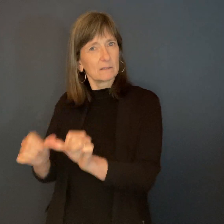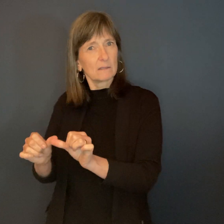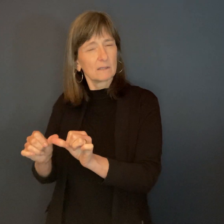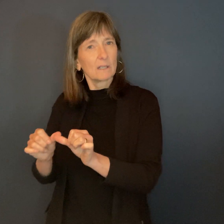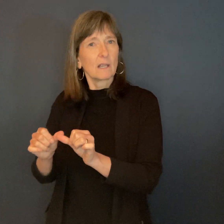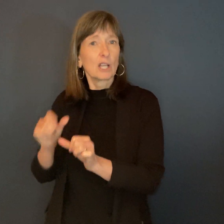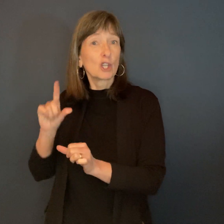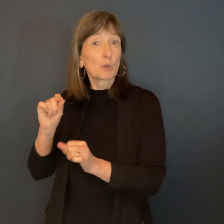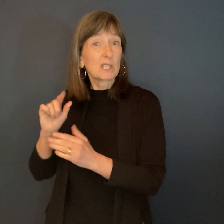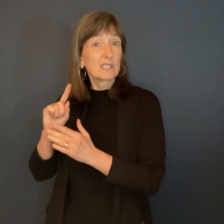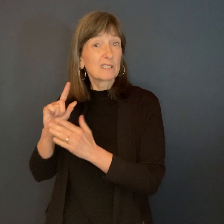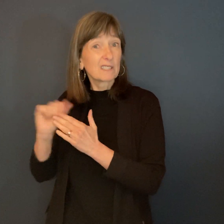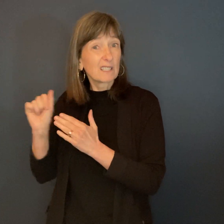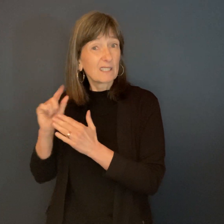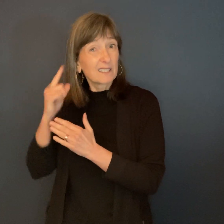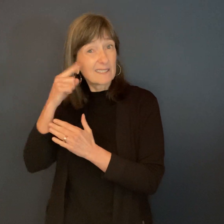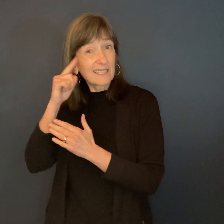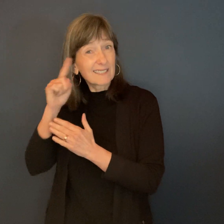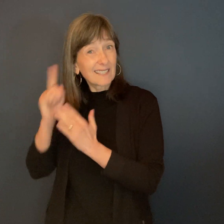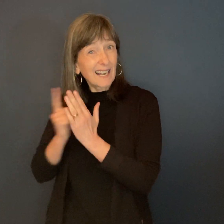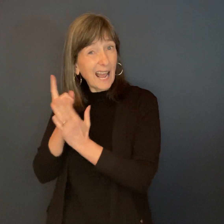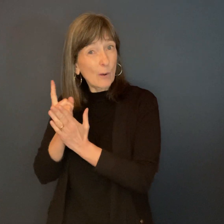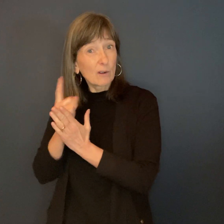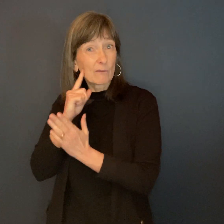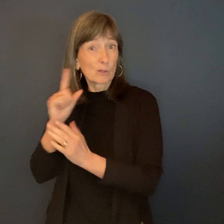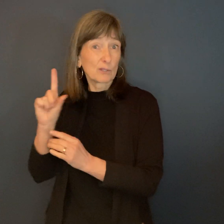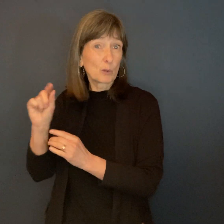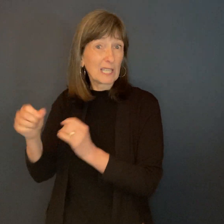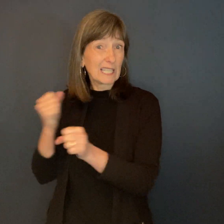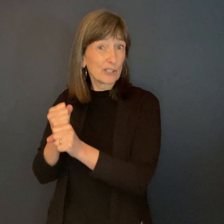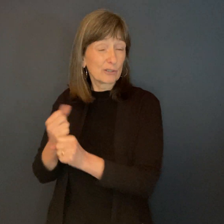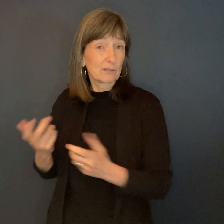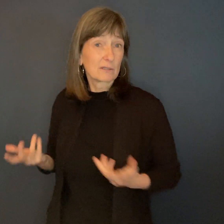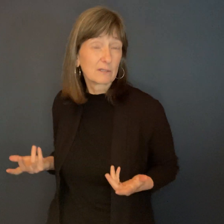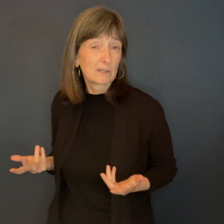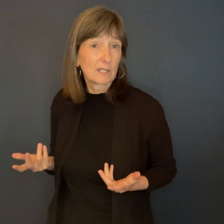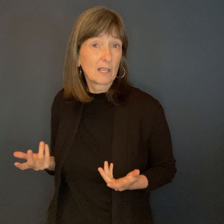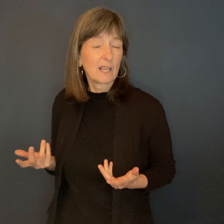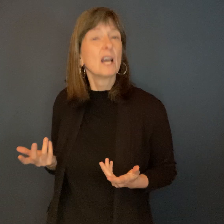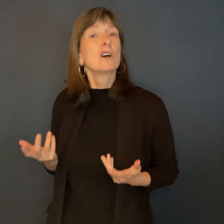know, national organizations and so on, and universities and whatever